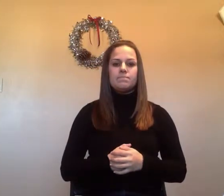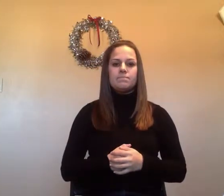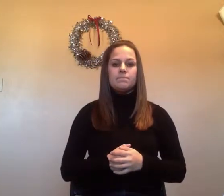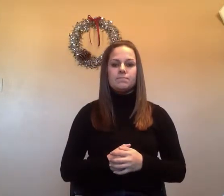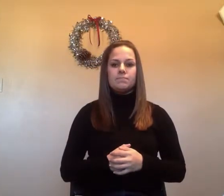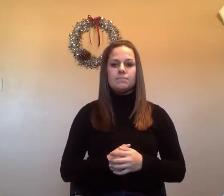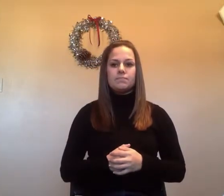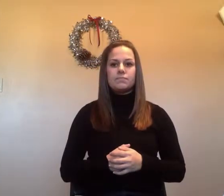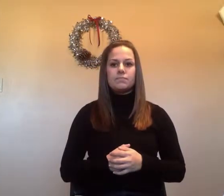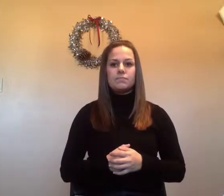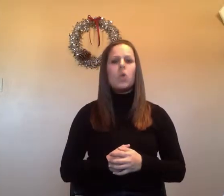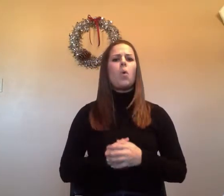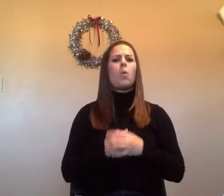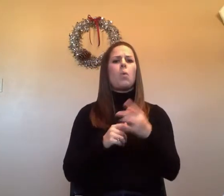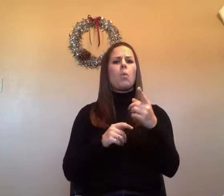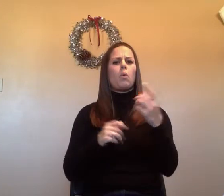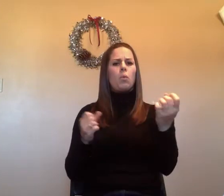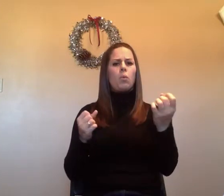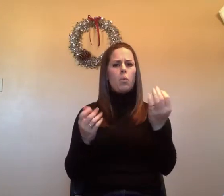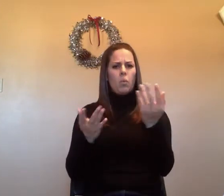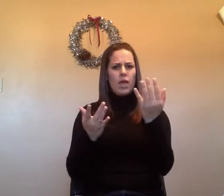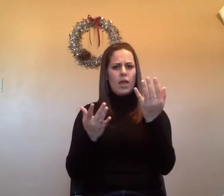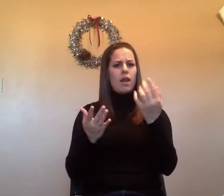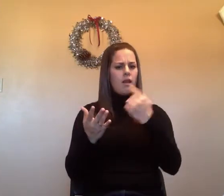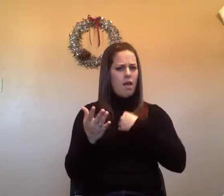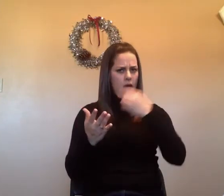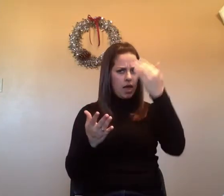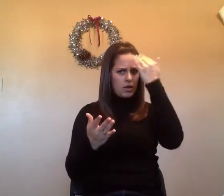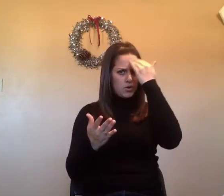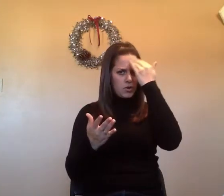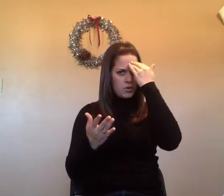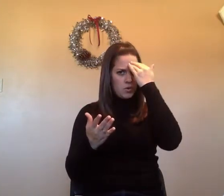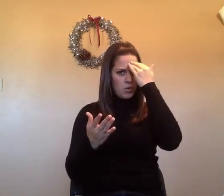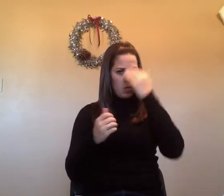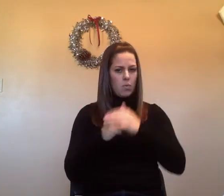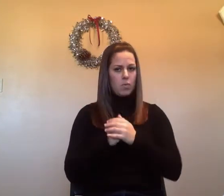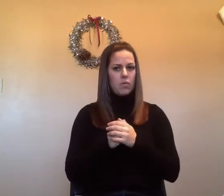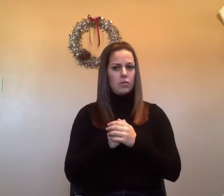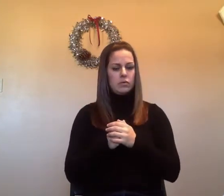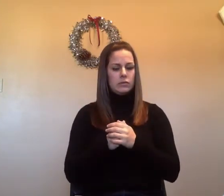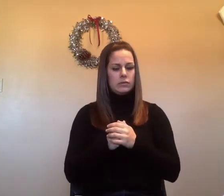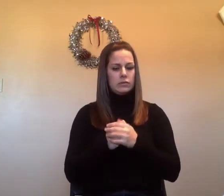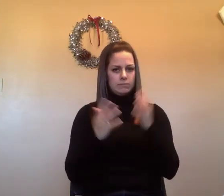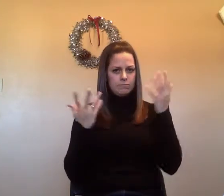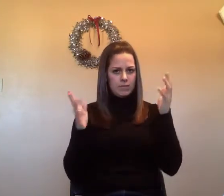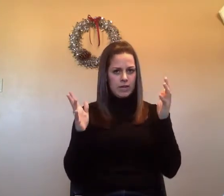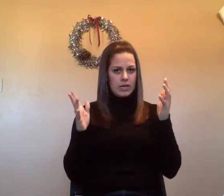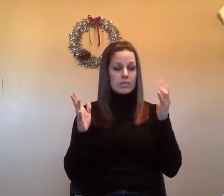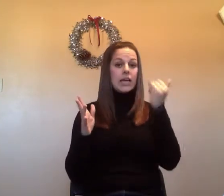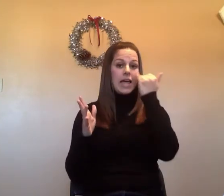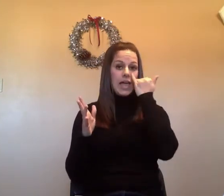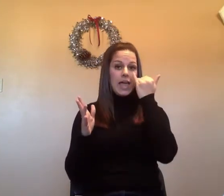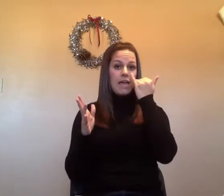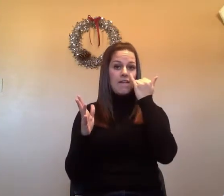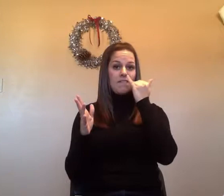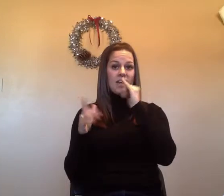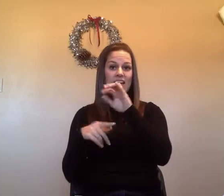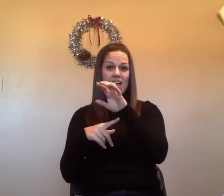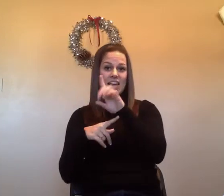Okay, now wait a second. I know from earlier and from my sentence formula sheet that if I have a DC come first in a